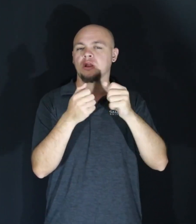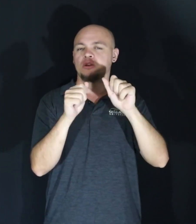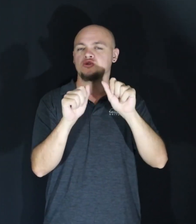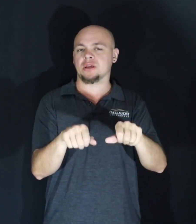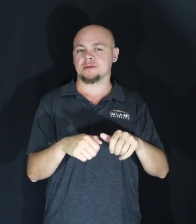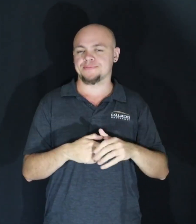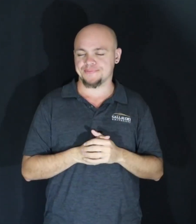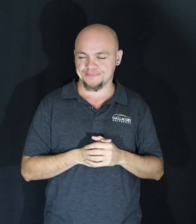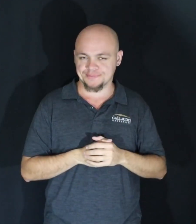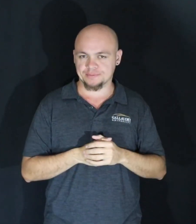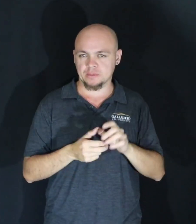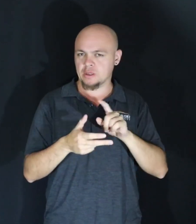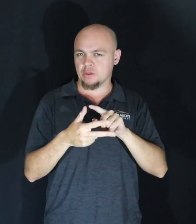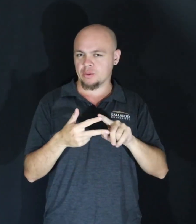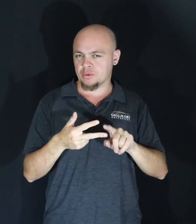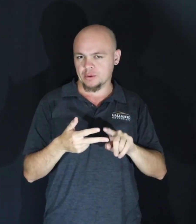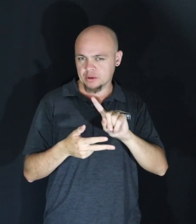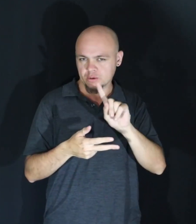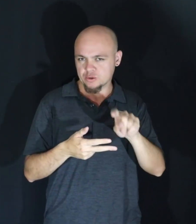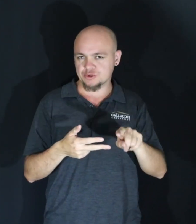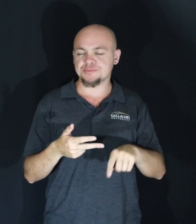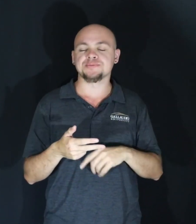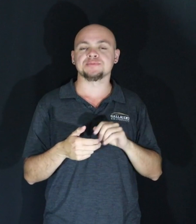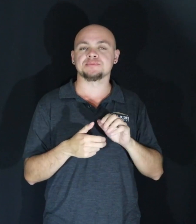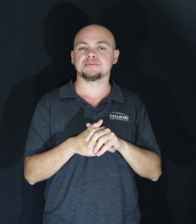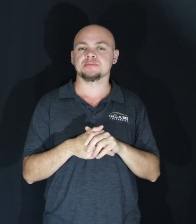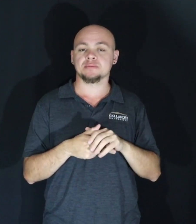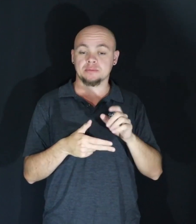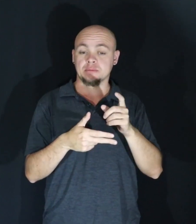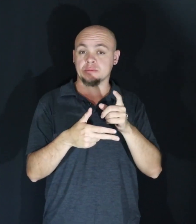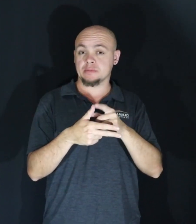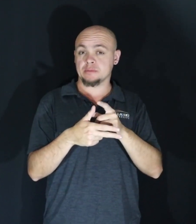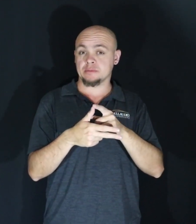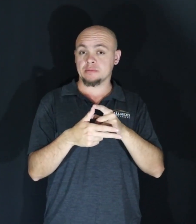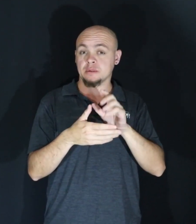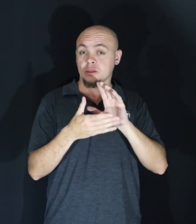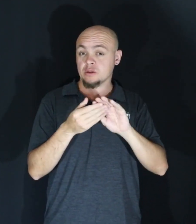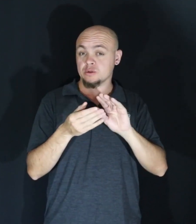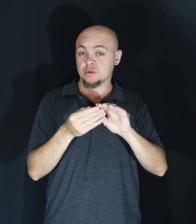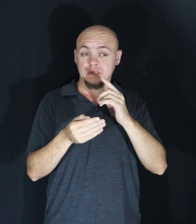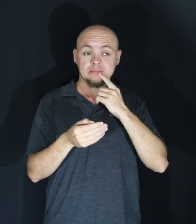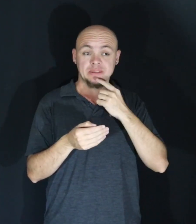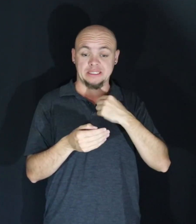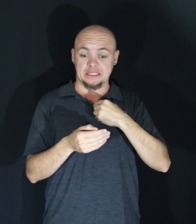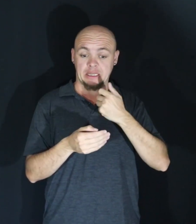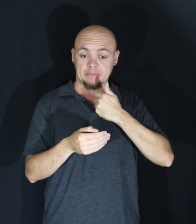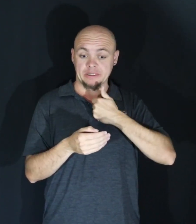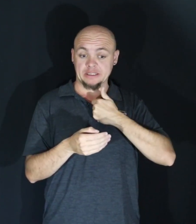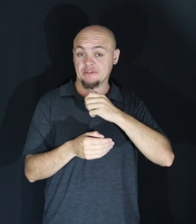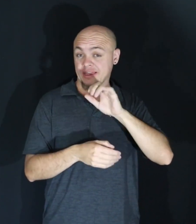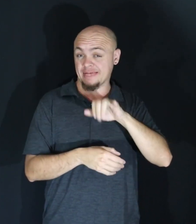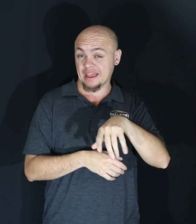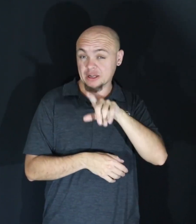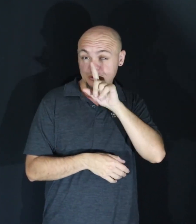The questions. What if is the story that I'm telling myself true?